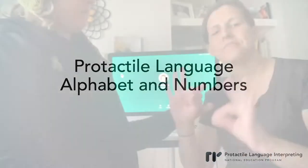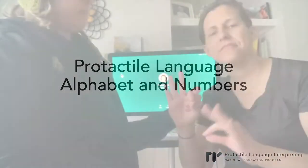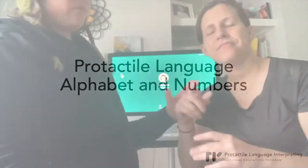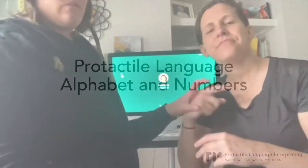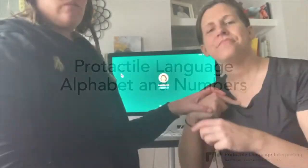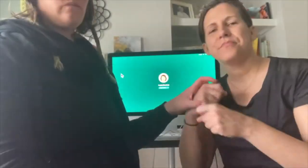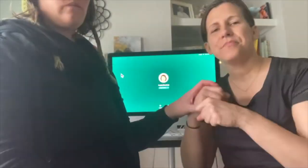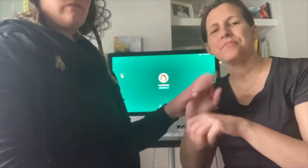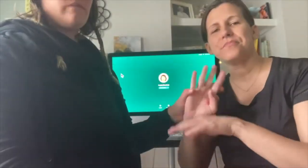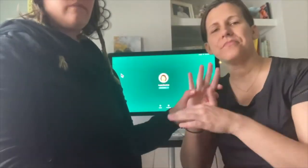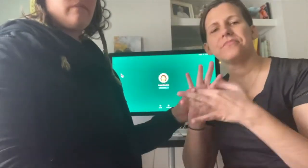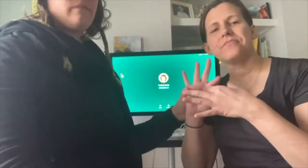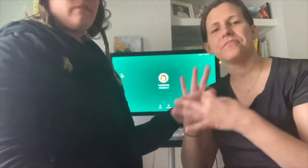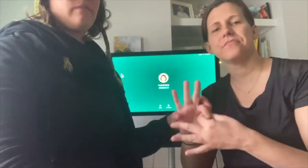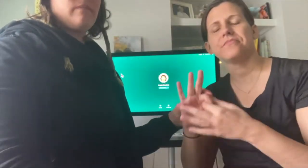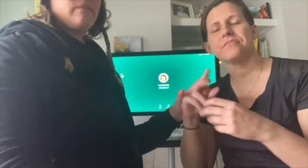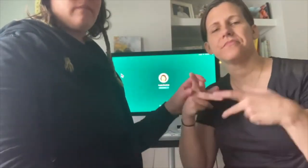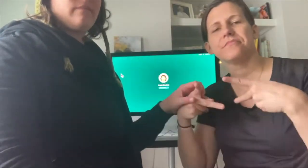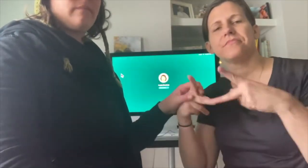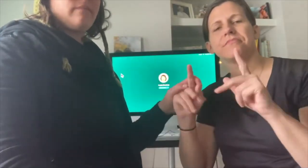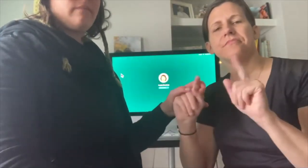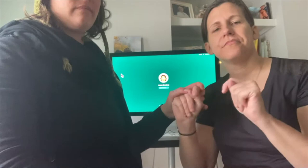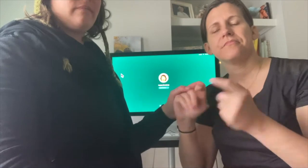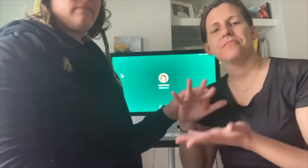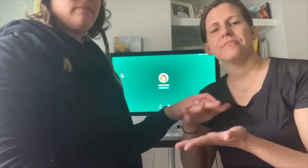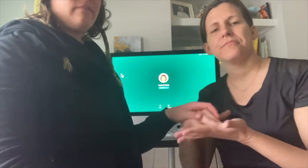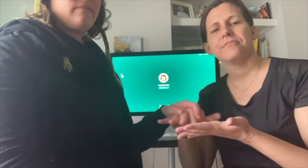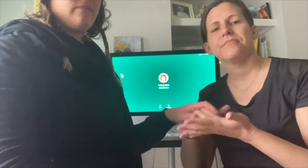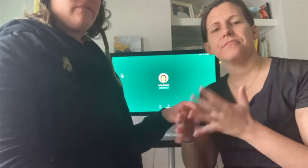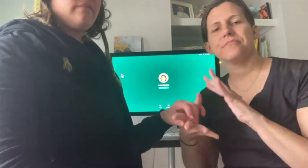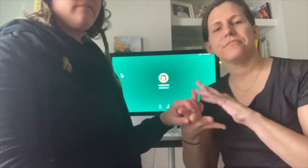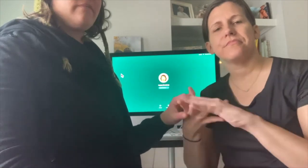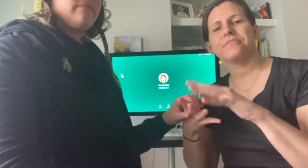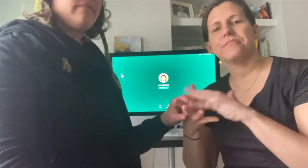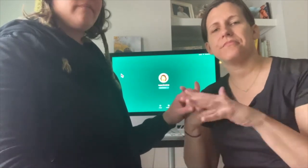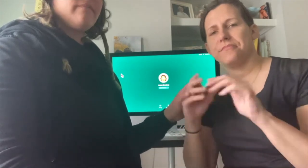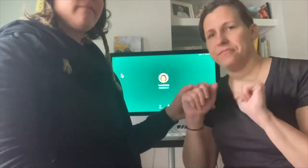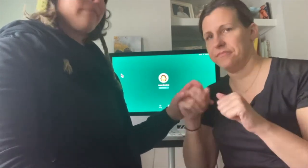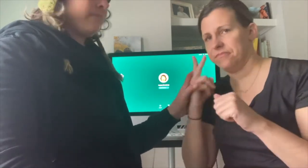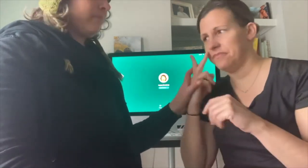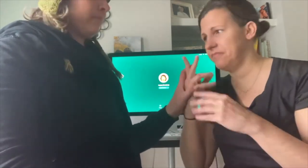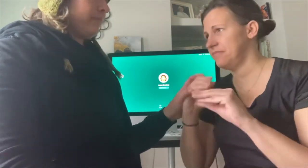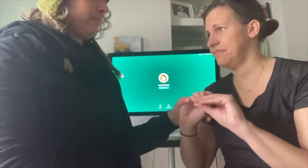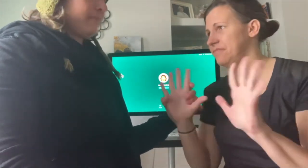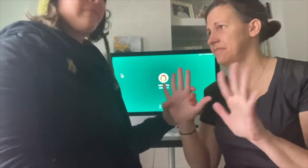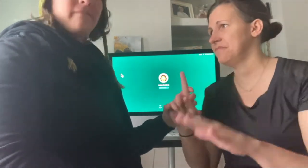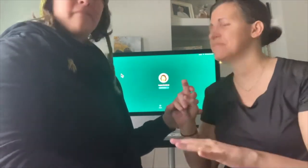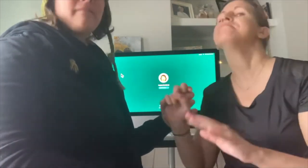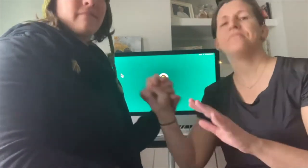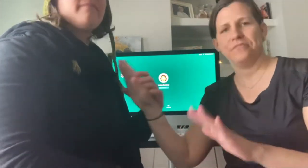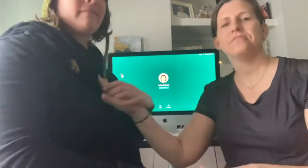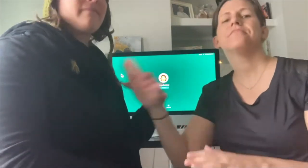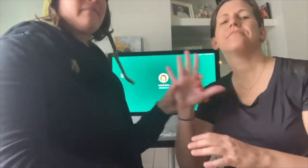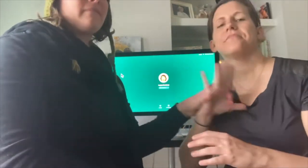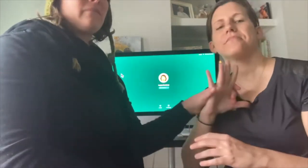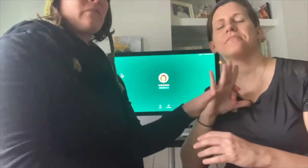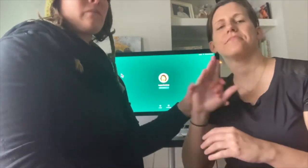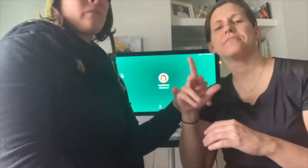Numbers. This video is about protactile letters and numbers, which borrows from Braille. There